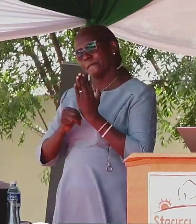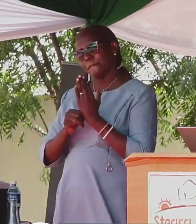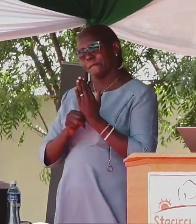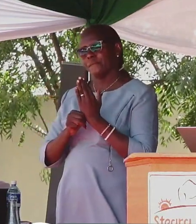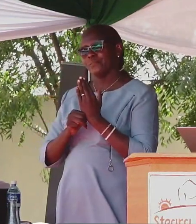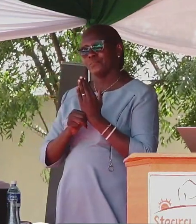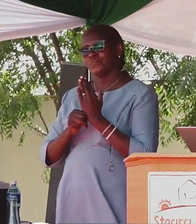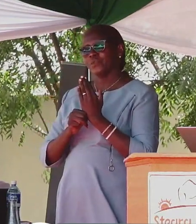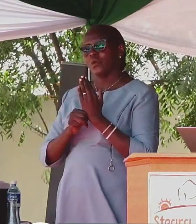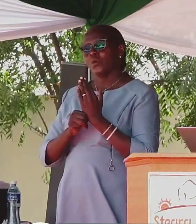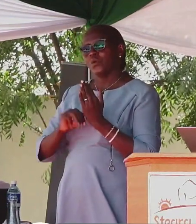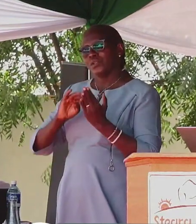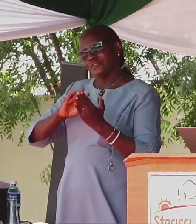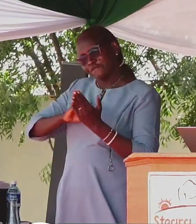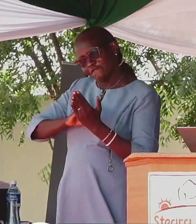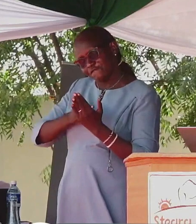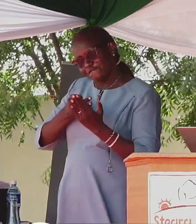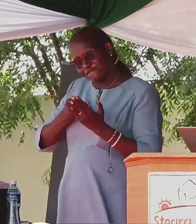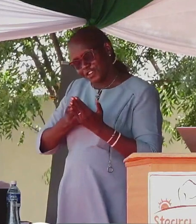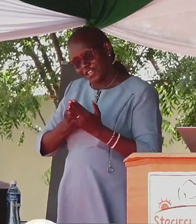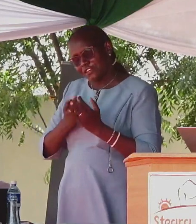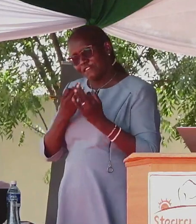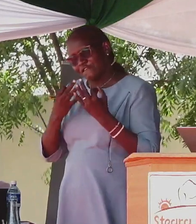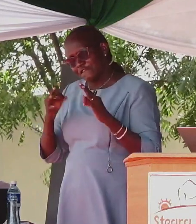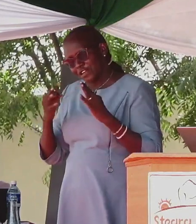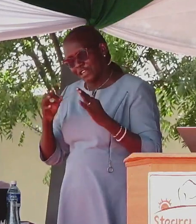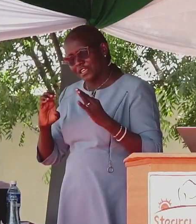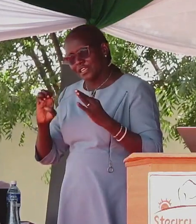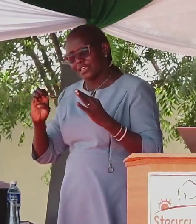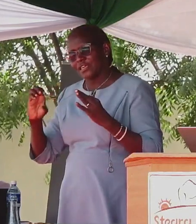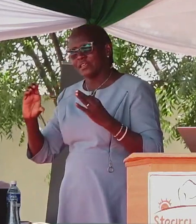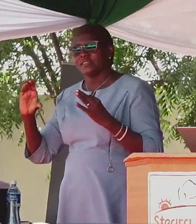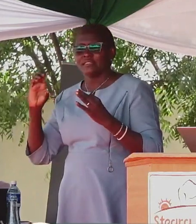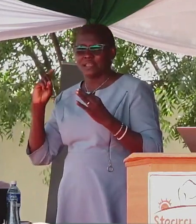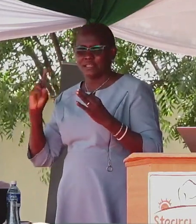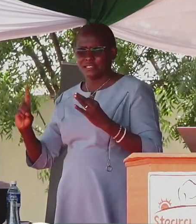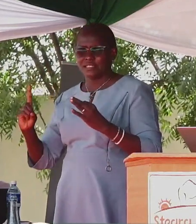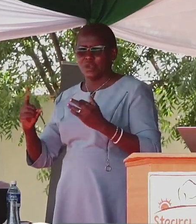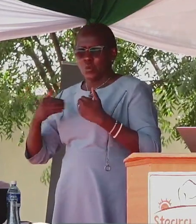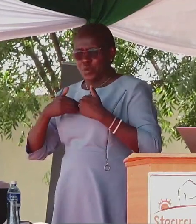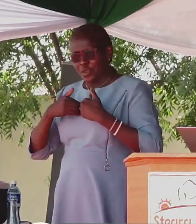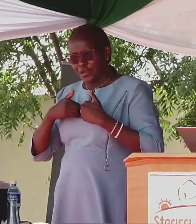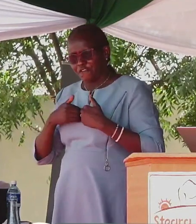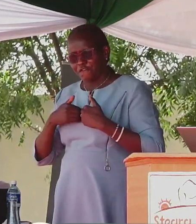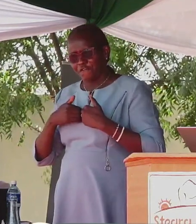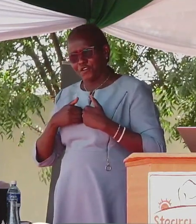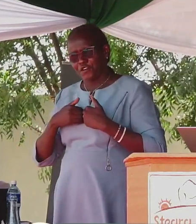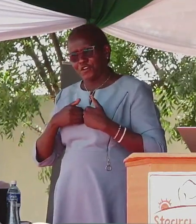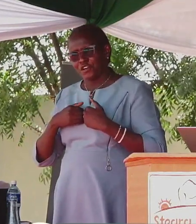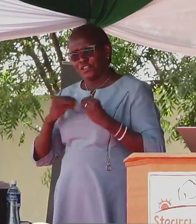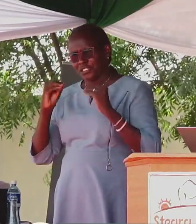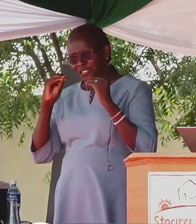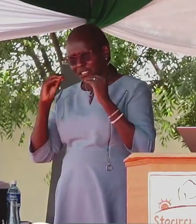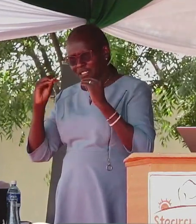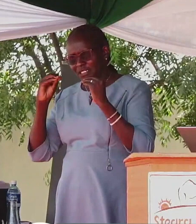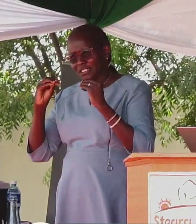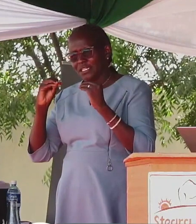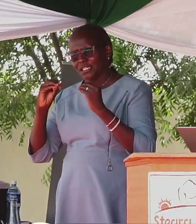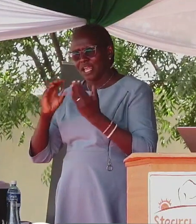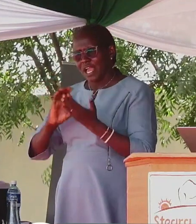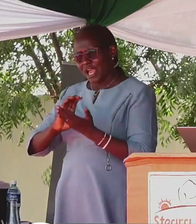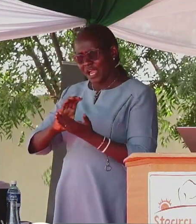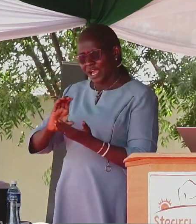on capitation. We have a free ECD program where we have a tuition account in each